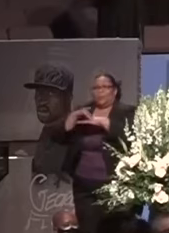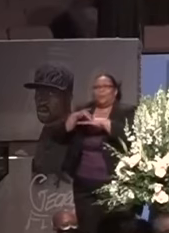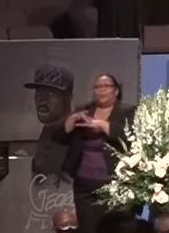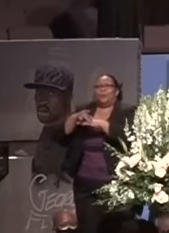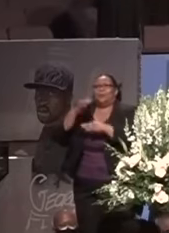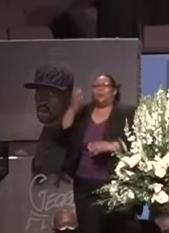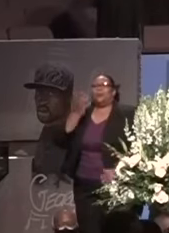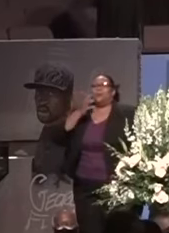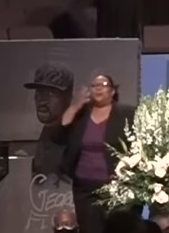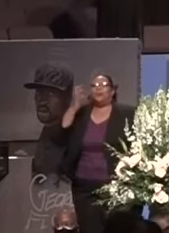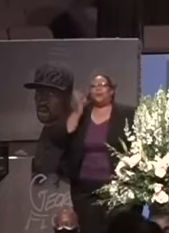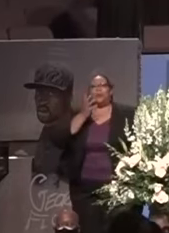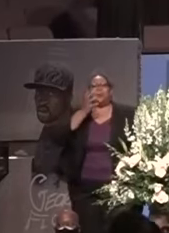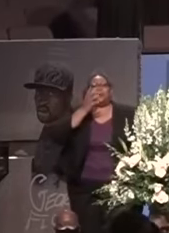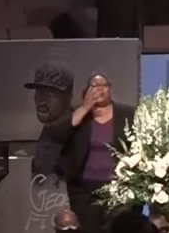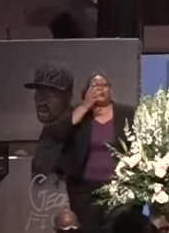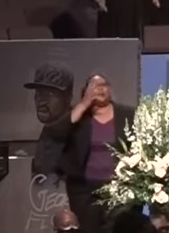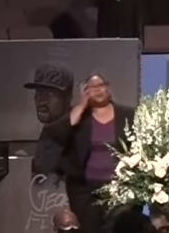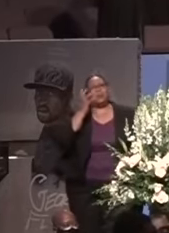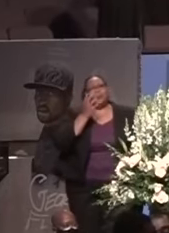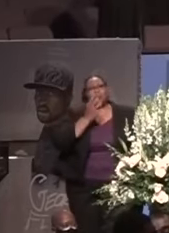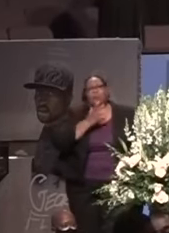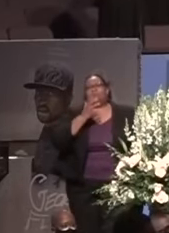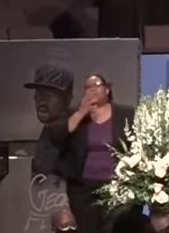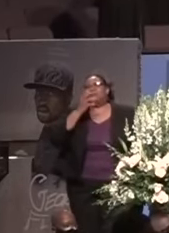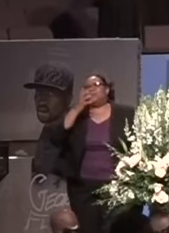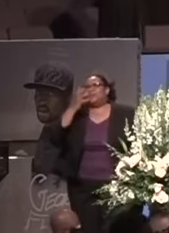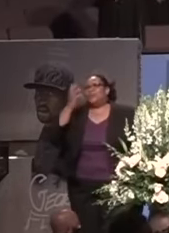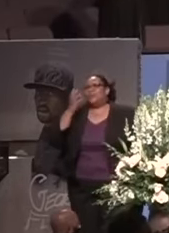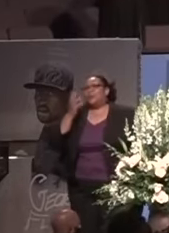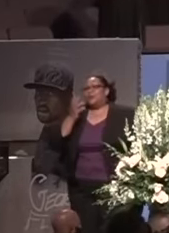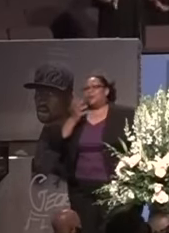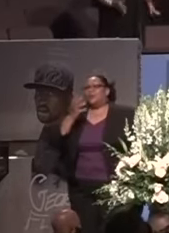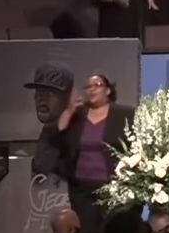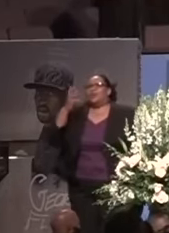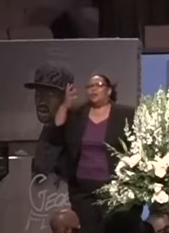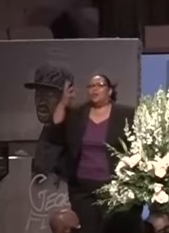world and those that dwell therein